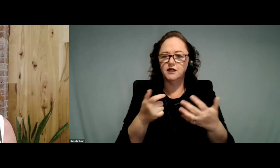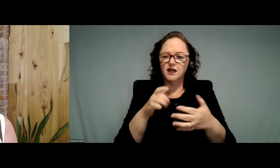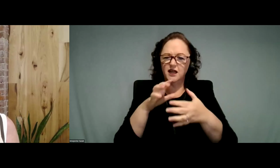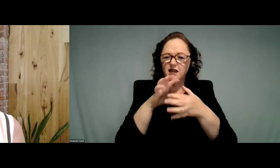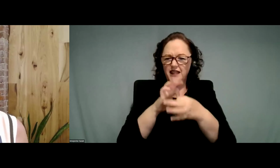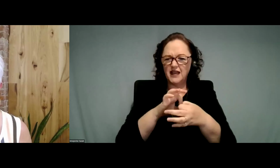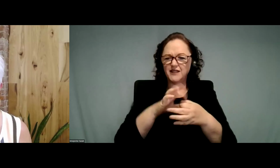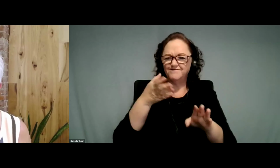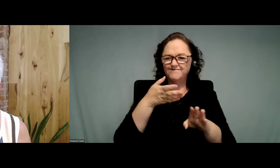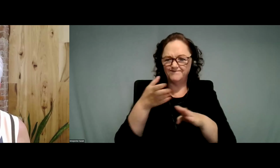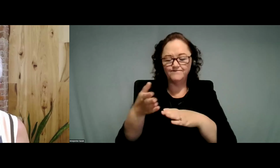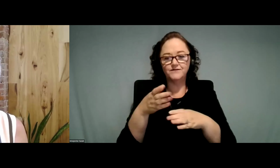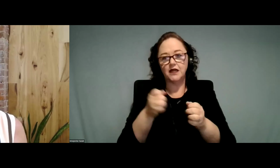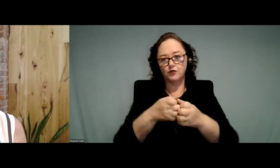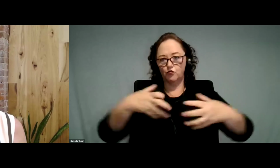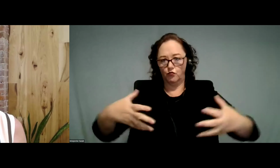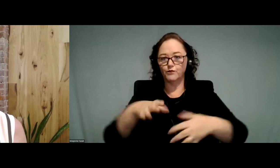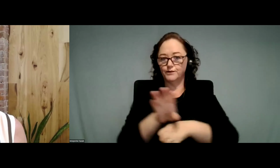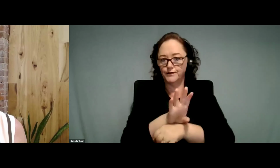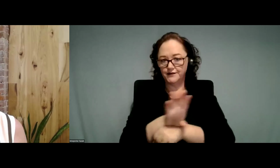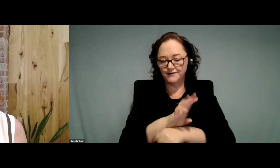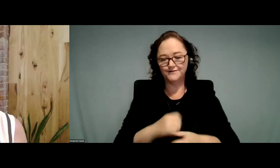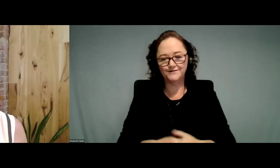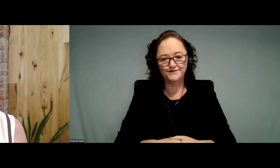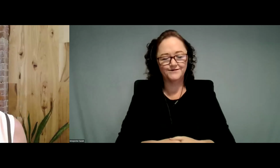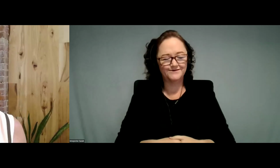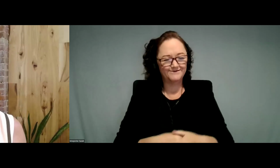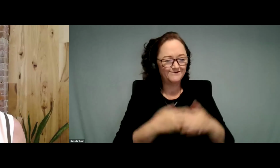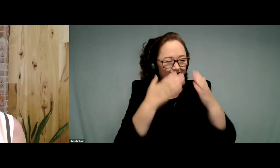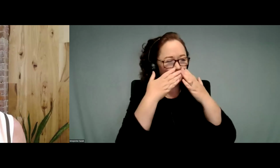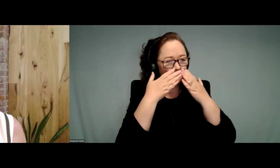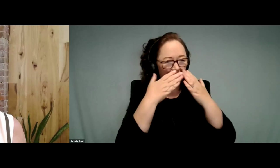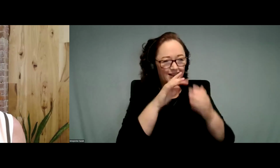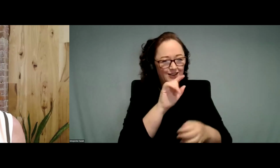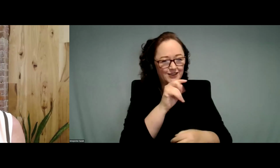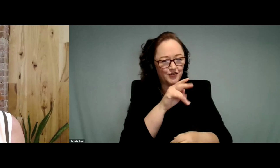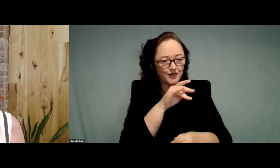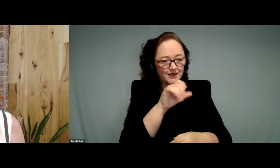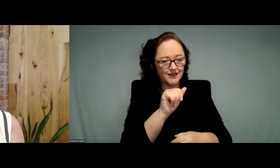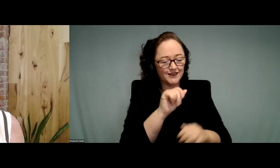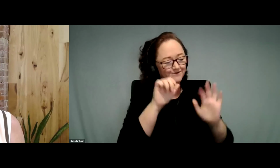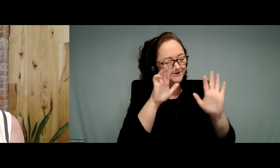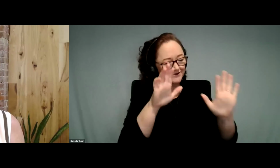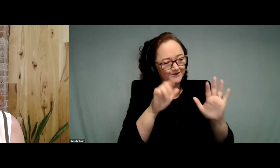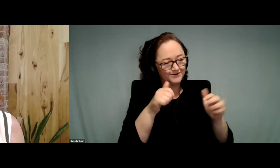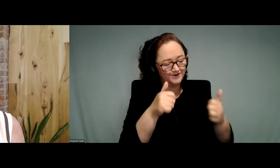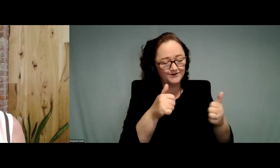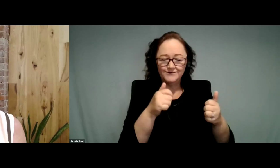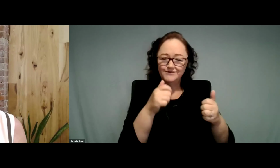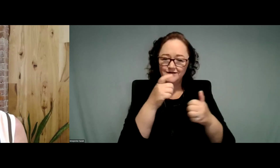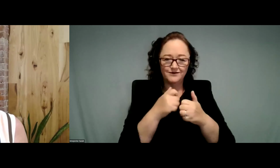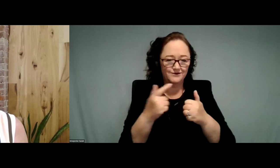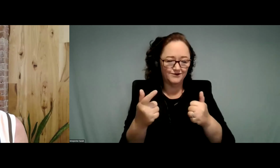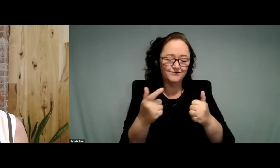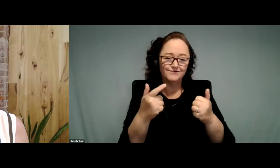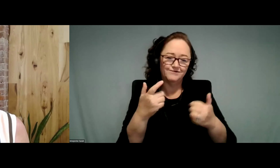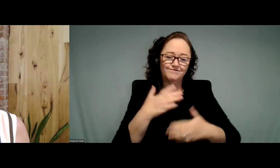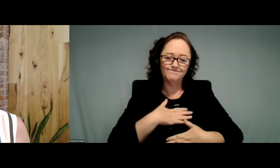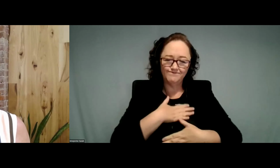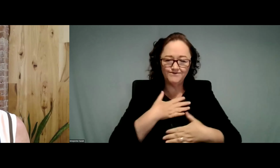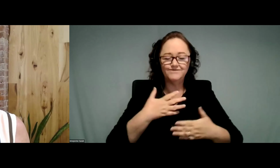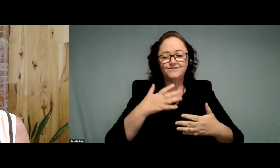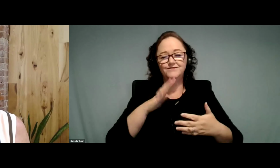business? Thank you so, so much, Teresa. That was great. And again, everyone, really appreciate your interaction in the chat.